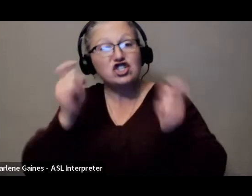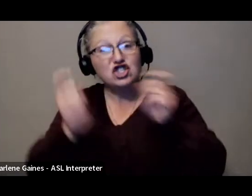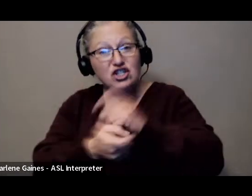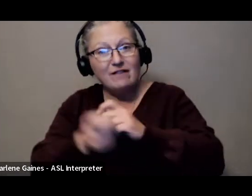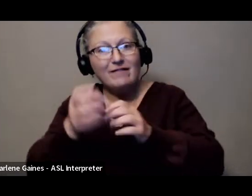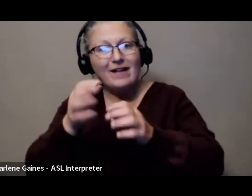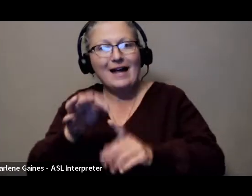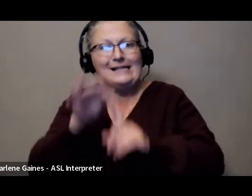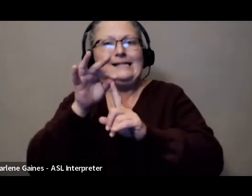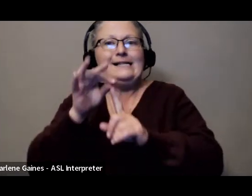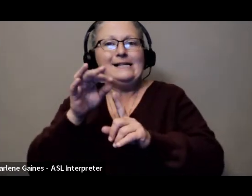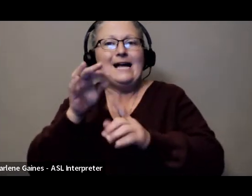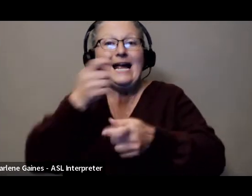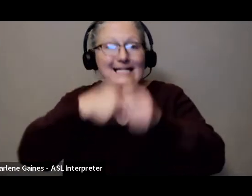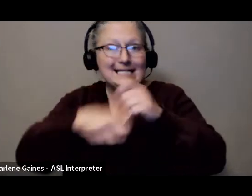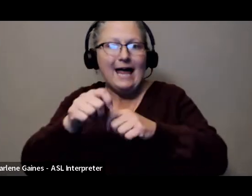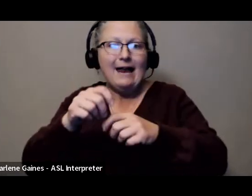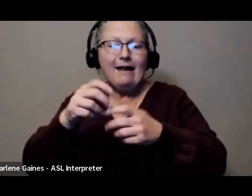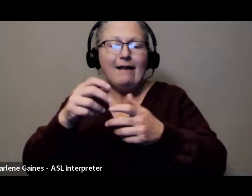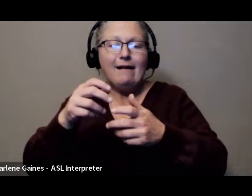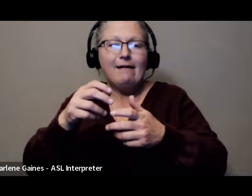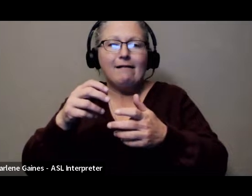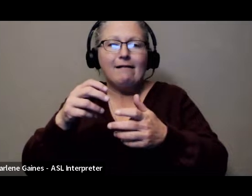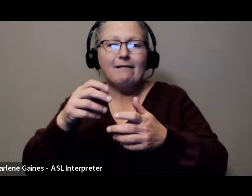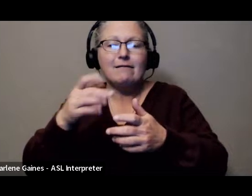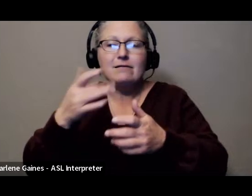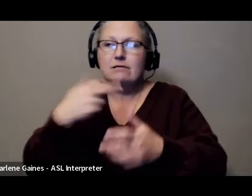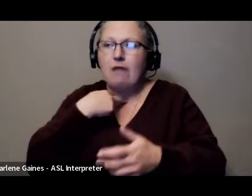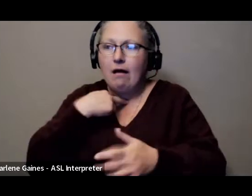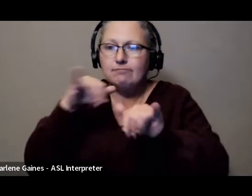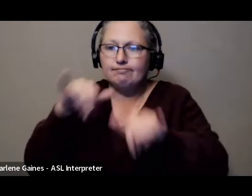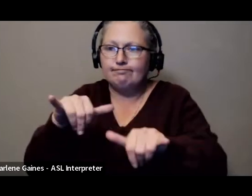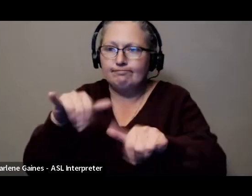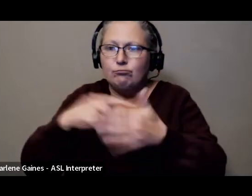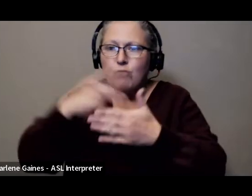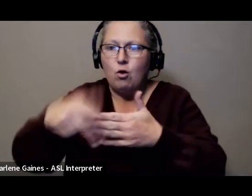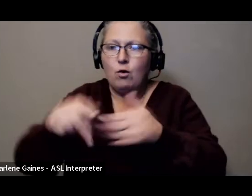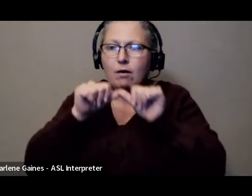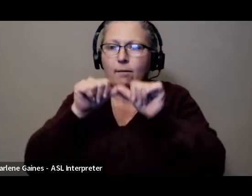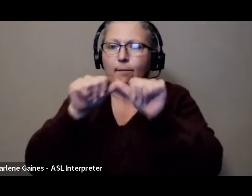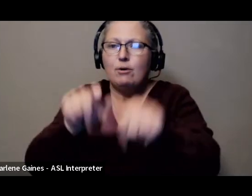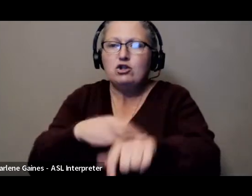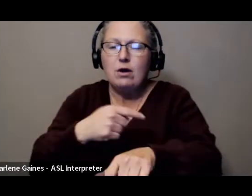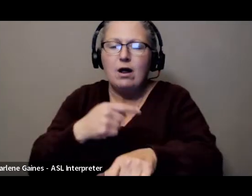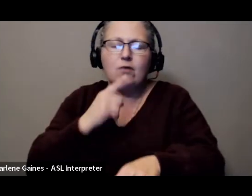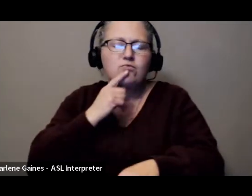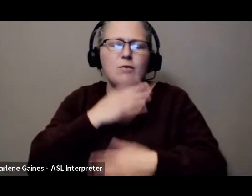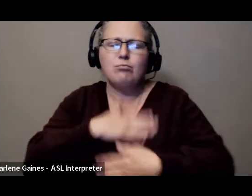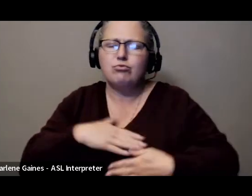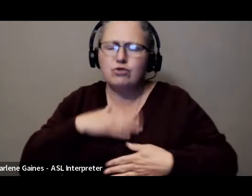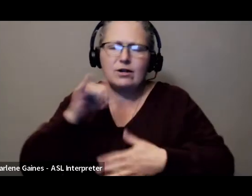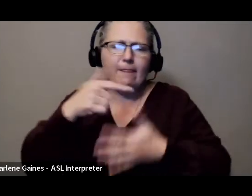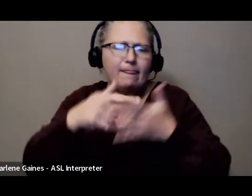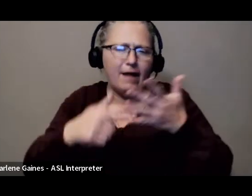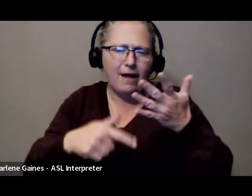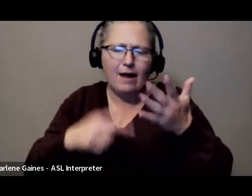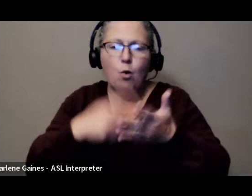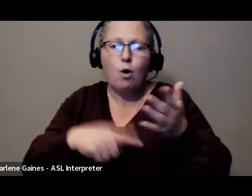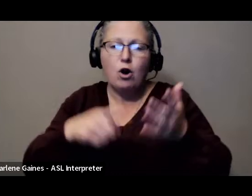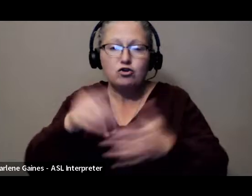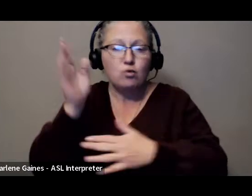keeping stuck and, staying in the same program too long. So I really appreciate all of that and what you